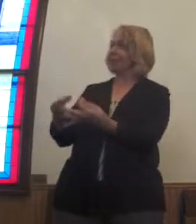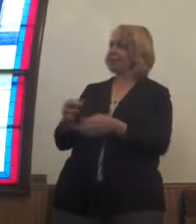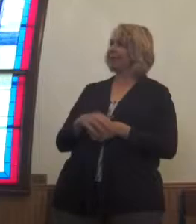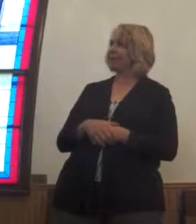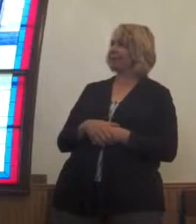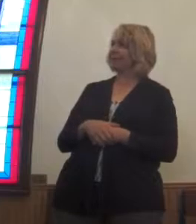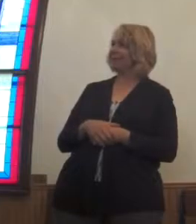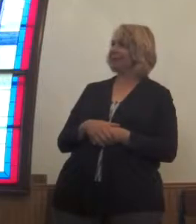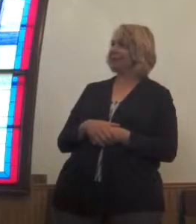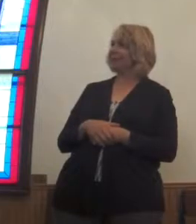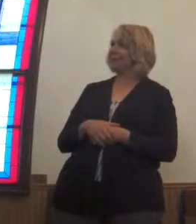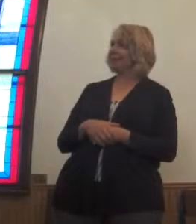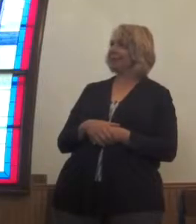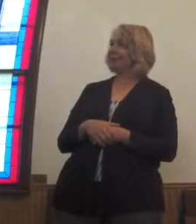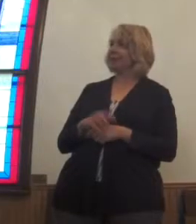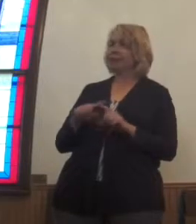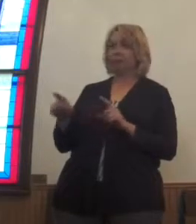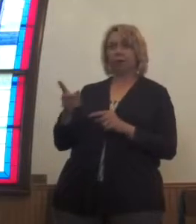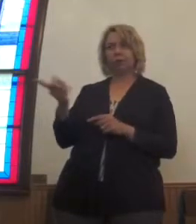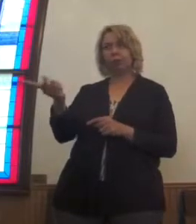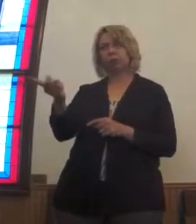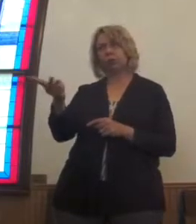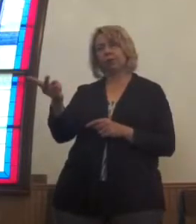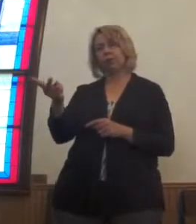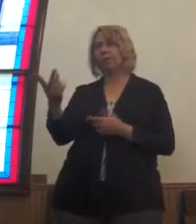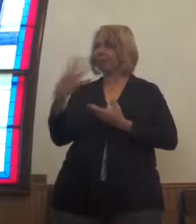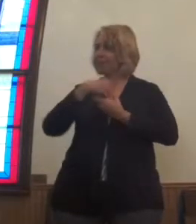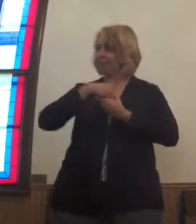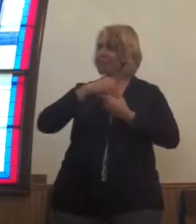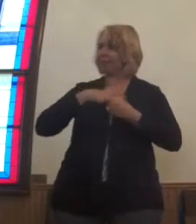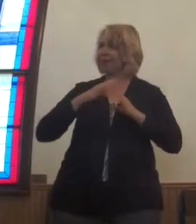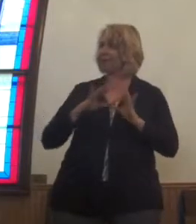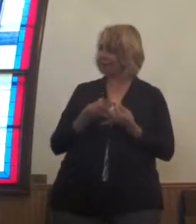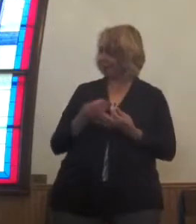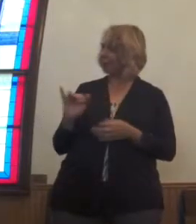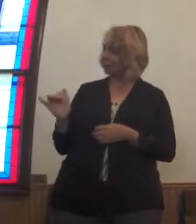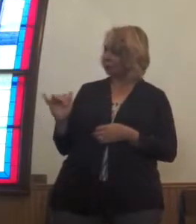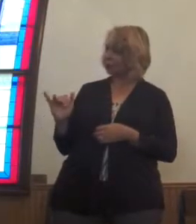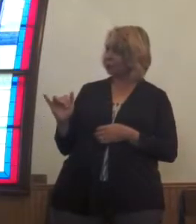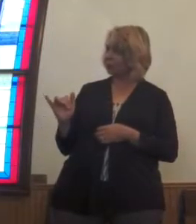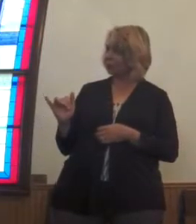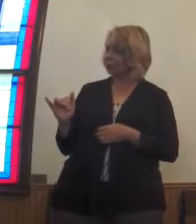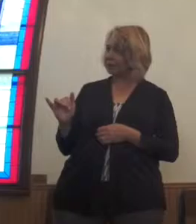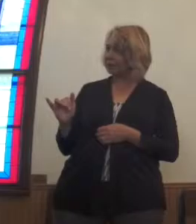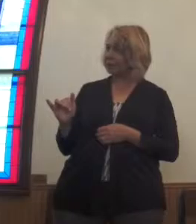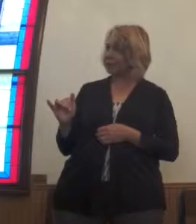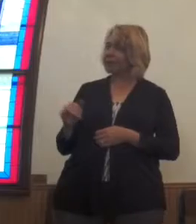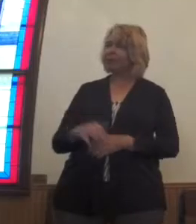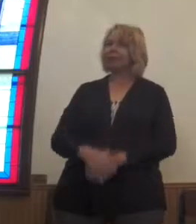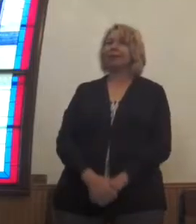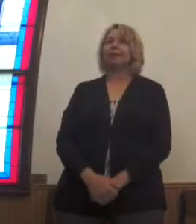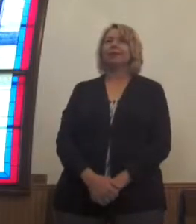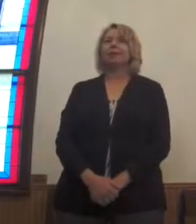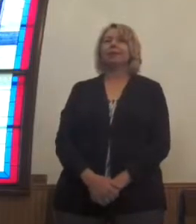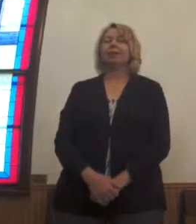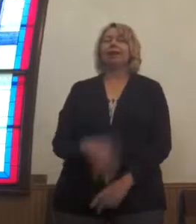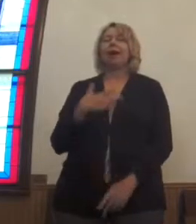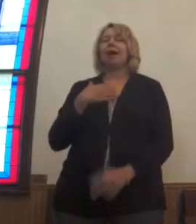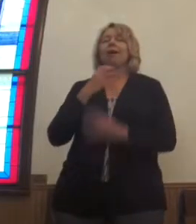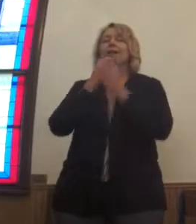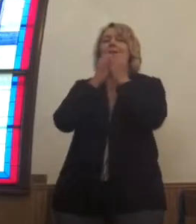But very truly, they are so much a part of my life and my family, and I